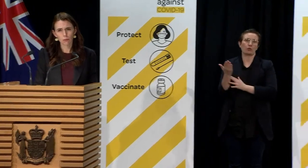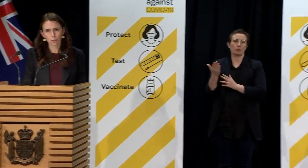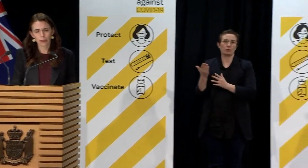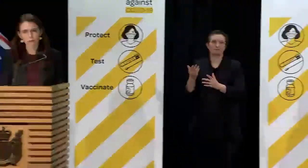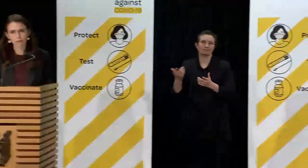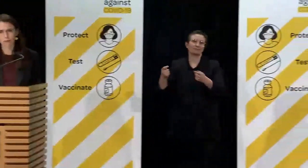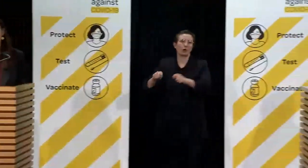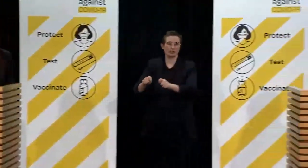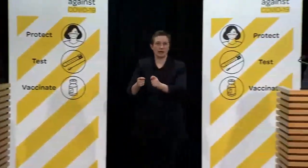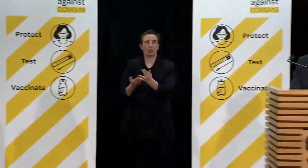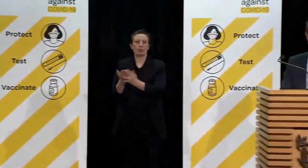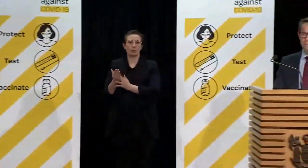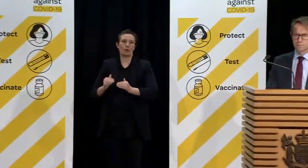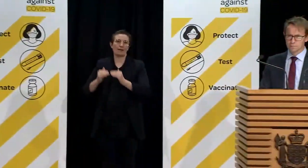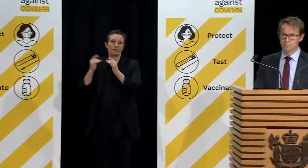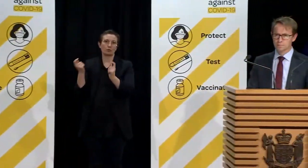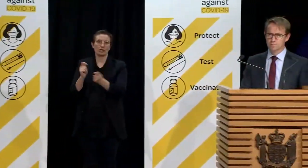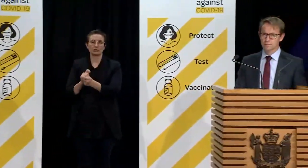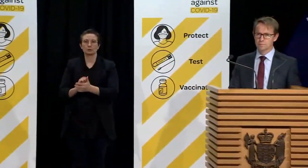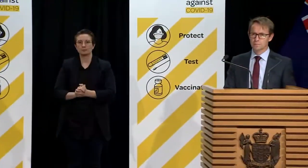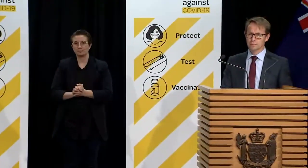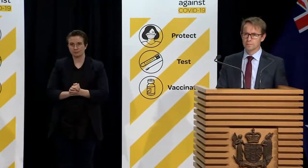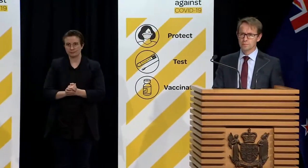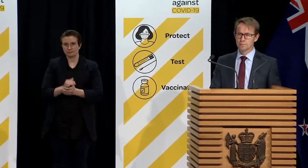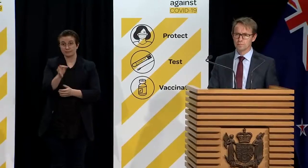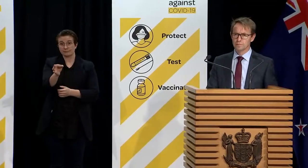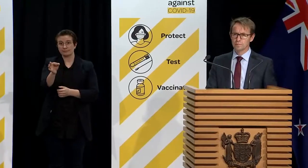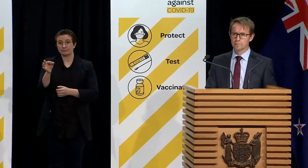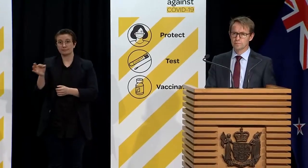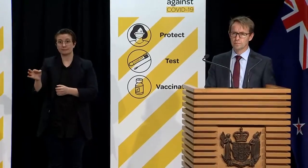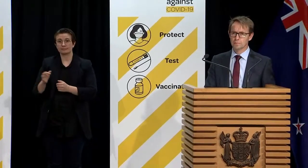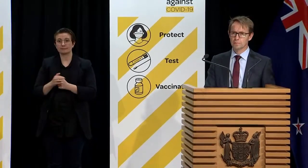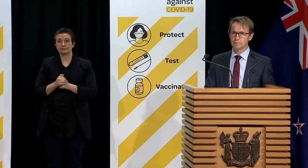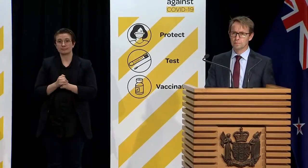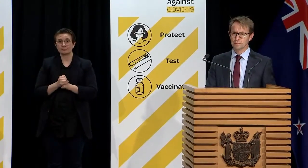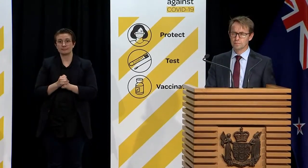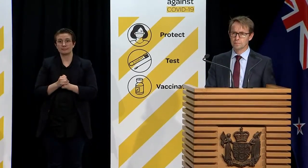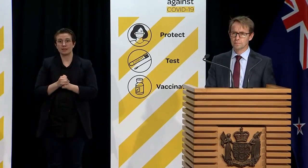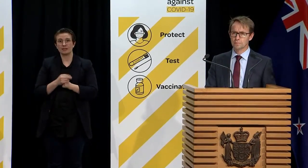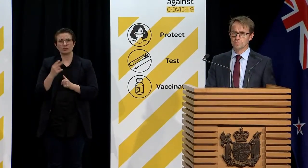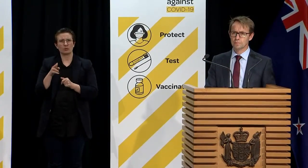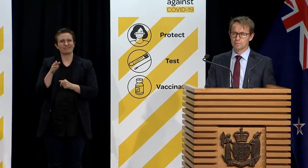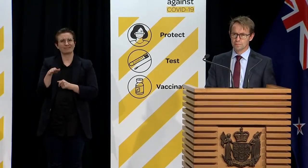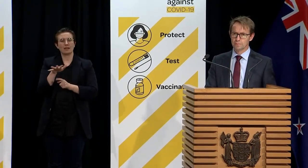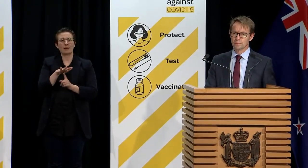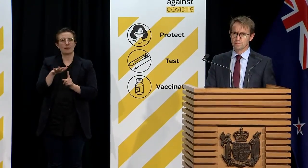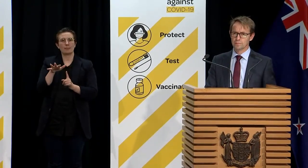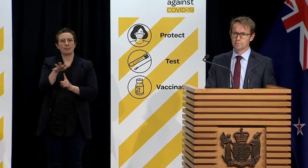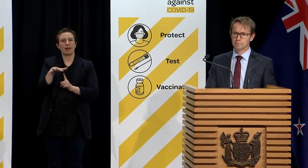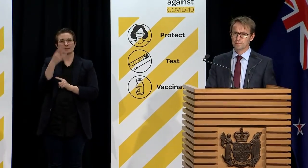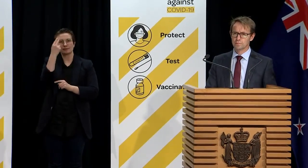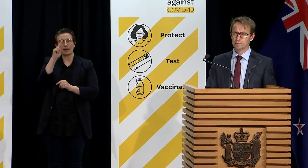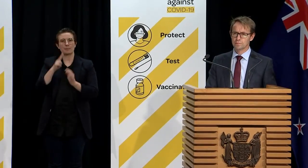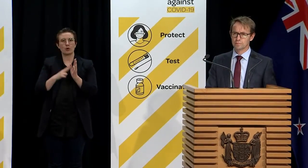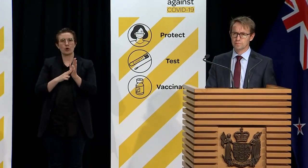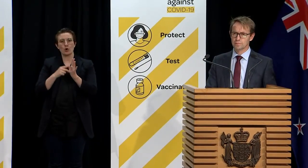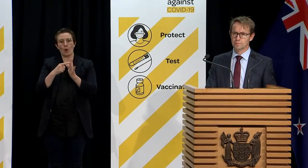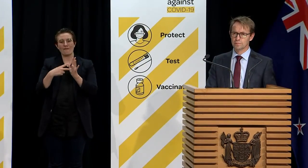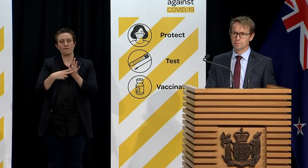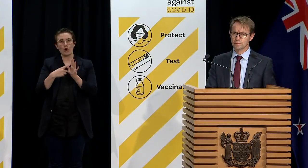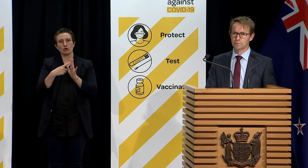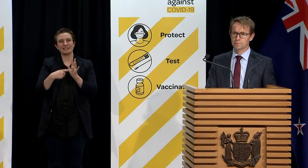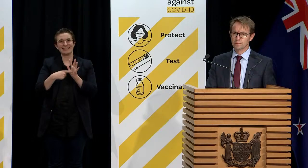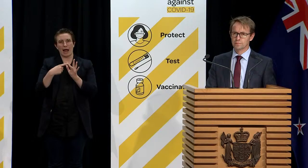back to the health workers' issue. Health workers have told us that Novotel is not currently staffed to look after COVID patients which is why